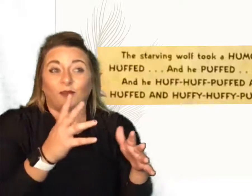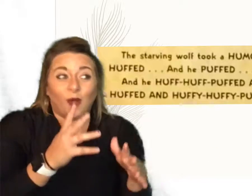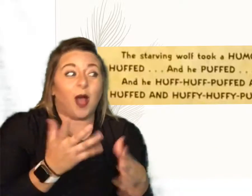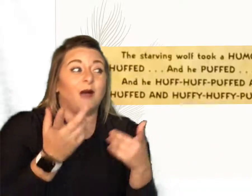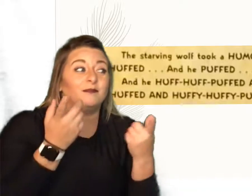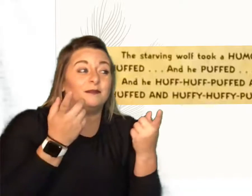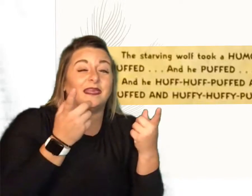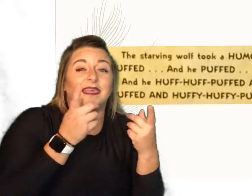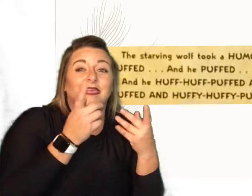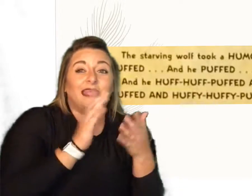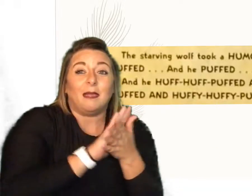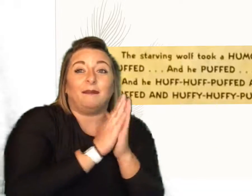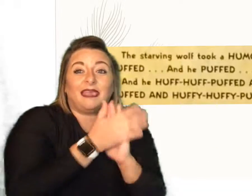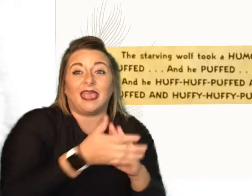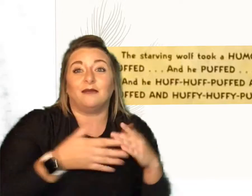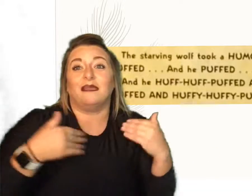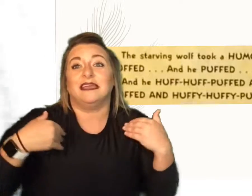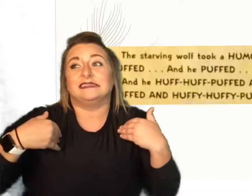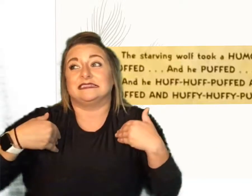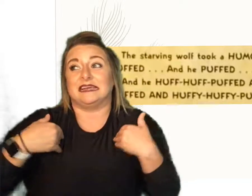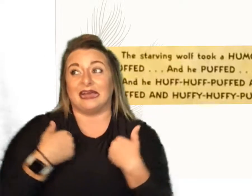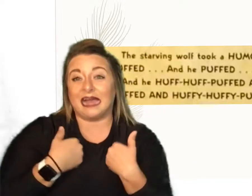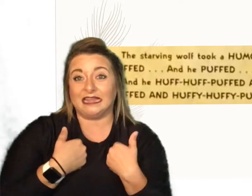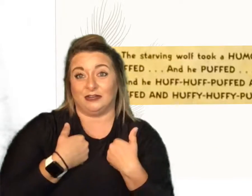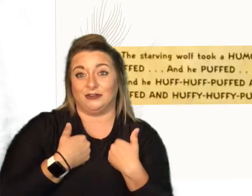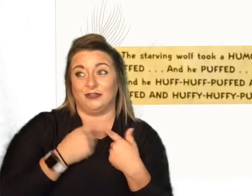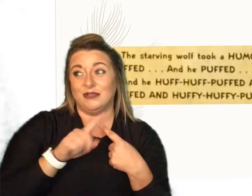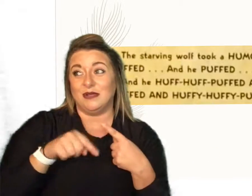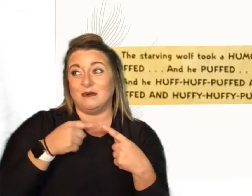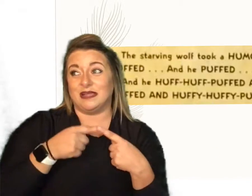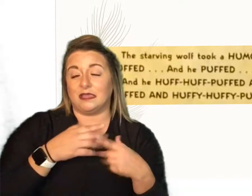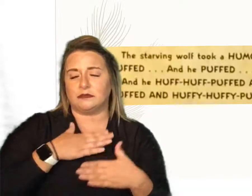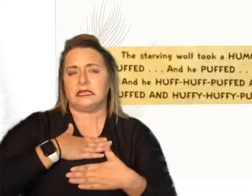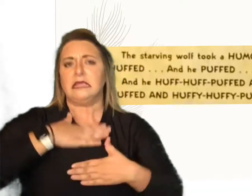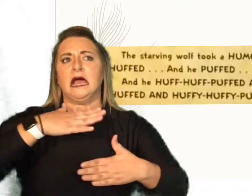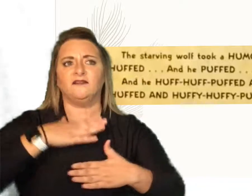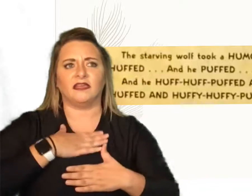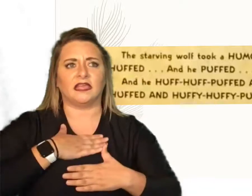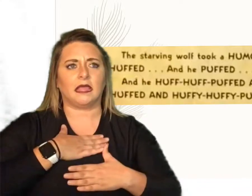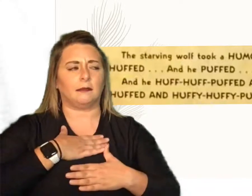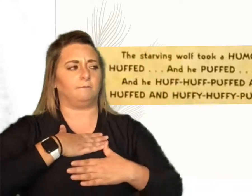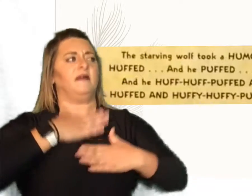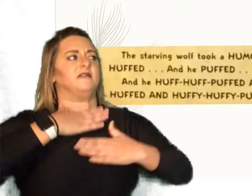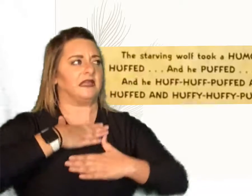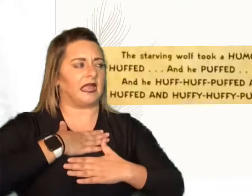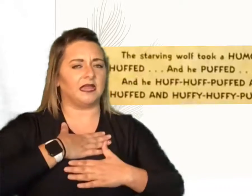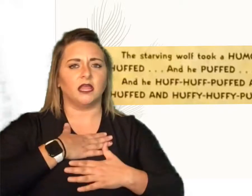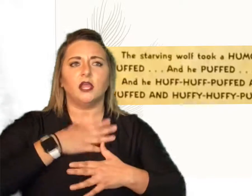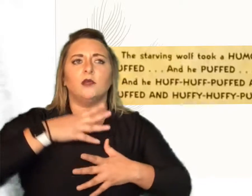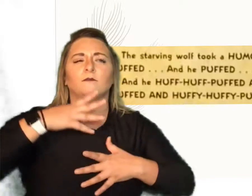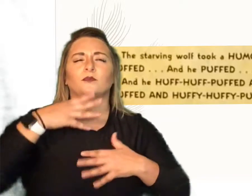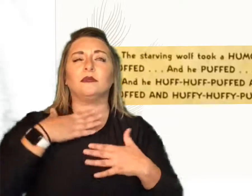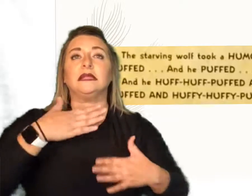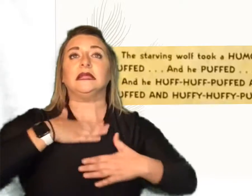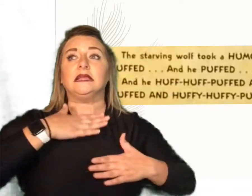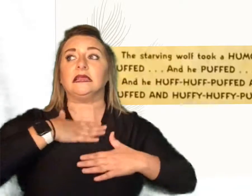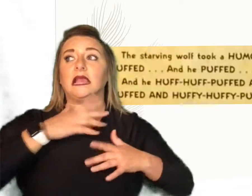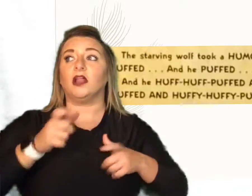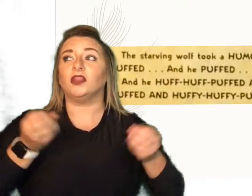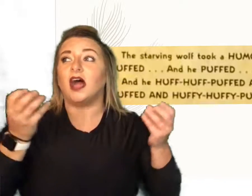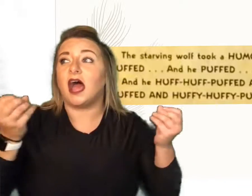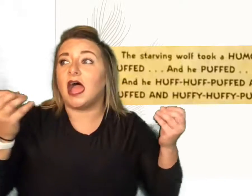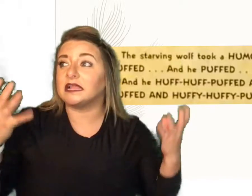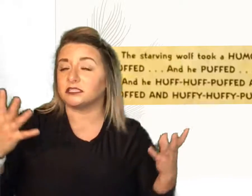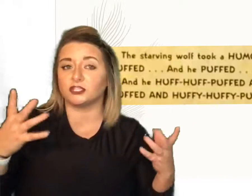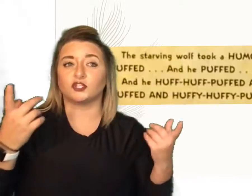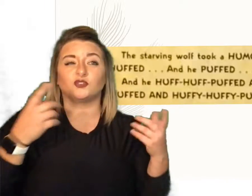And he probably became tired when he was huffing and puffing and breathing